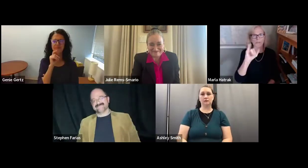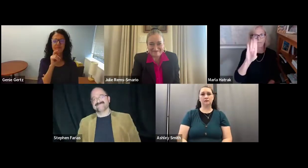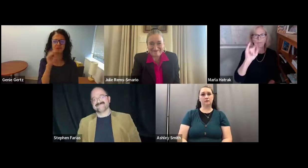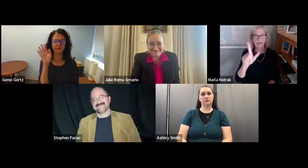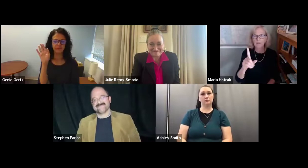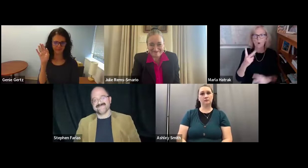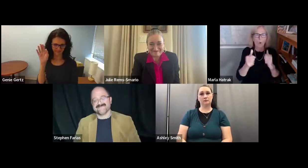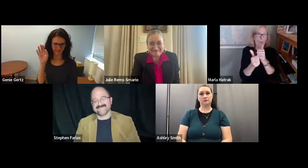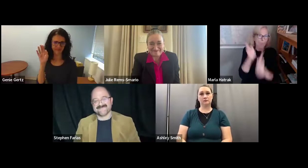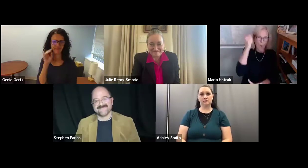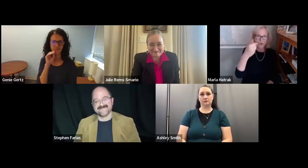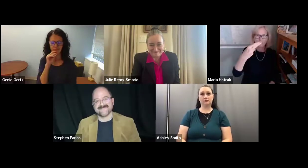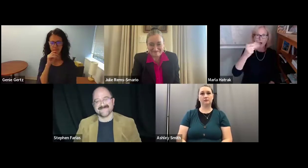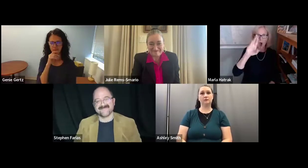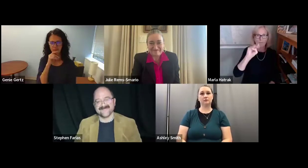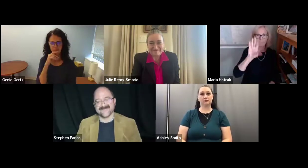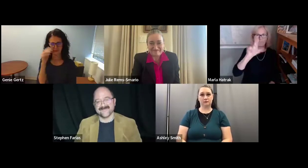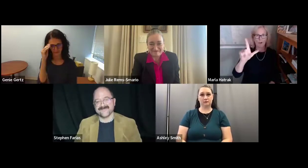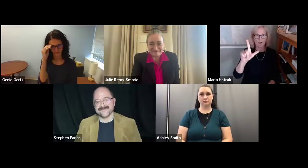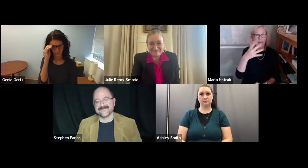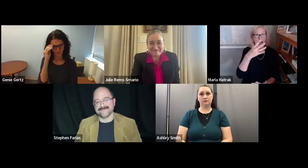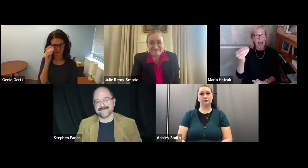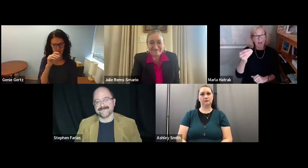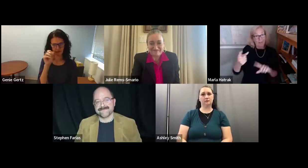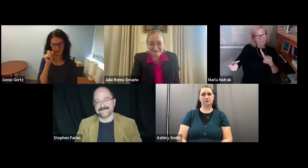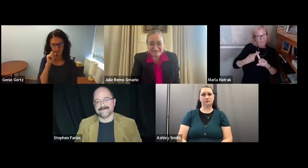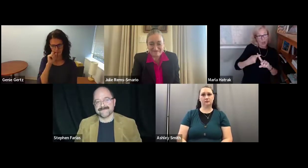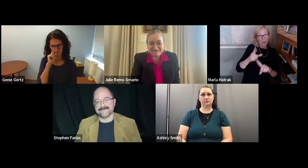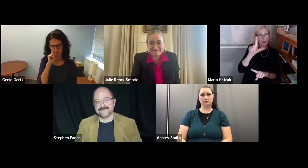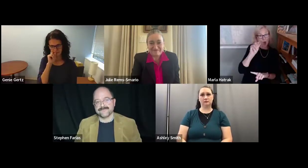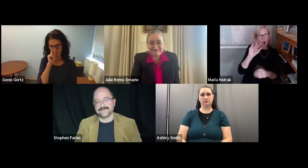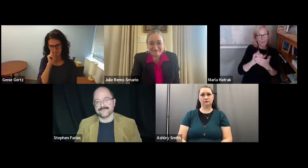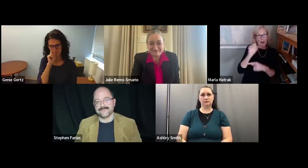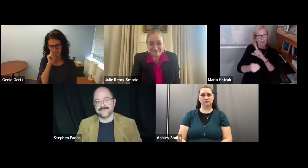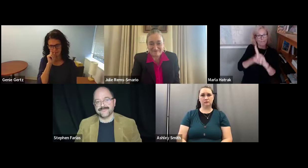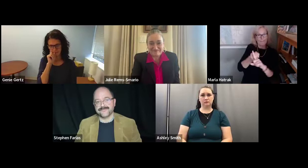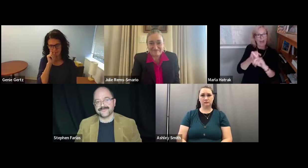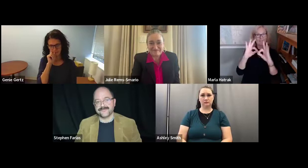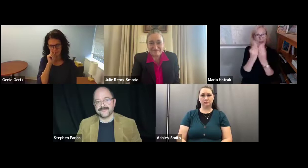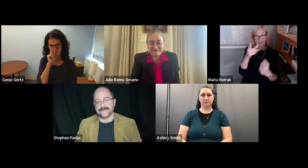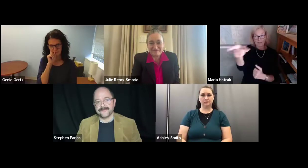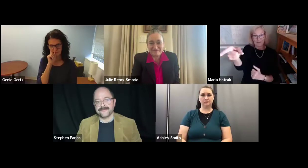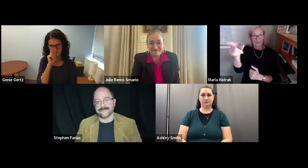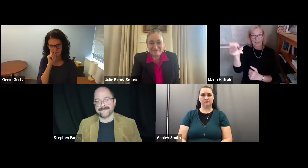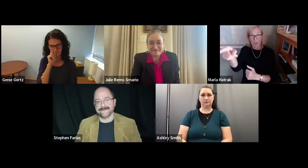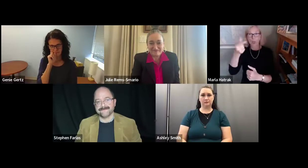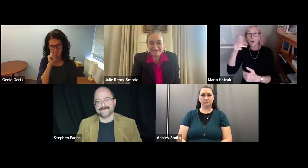bill. However, because of the harmful effects that it's been, but the first law that has impacted